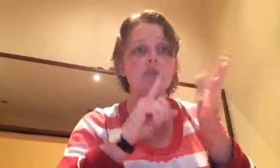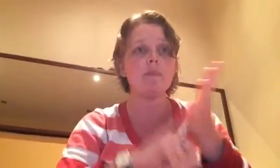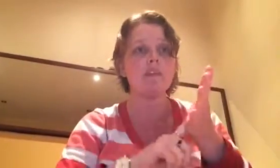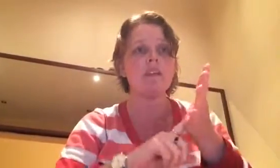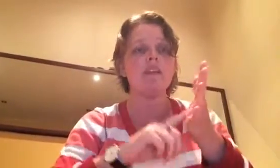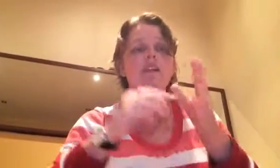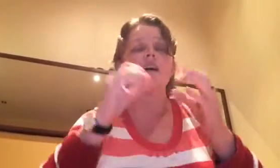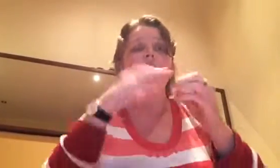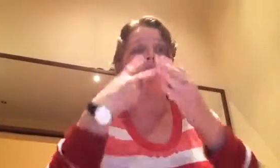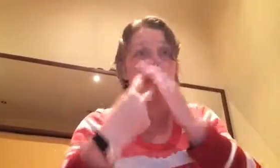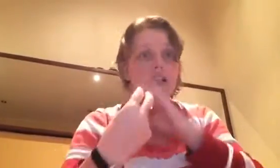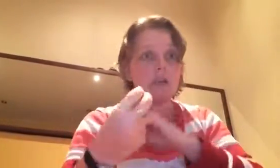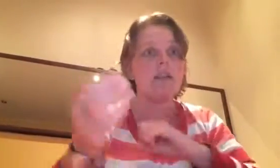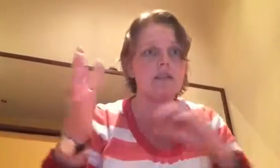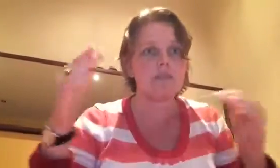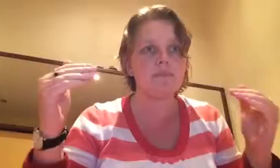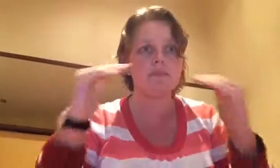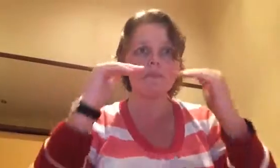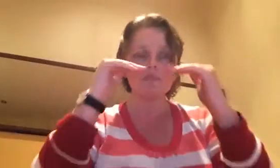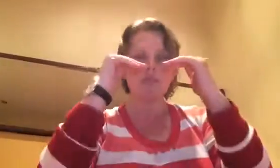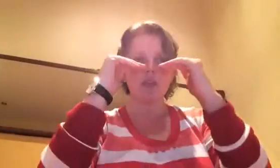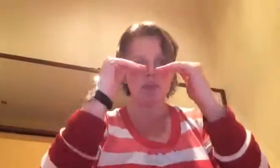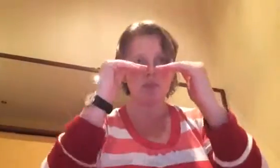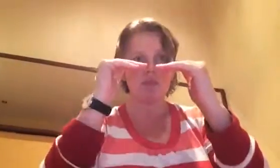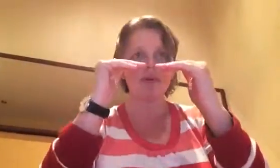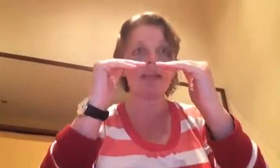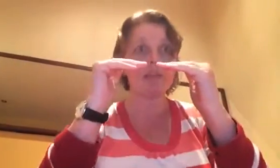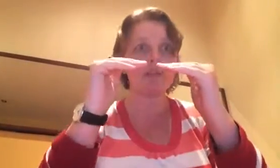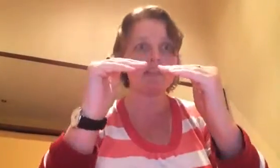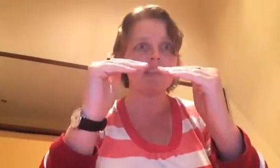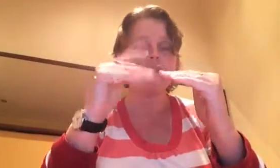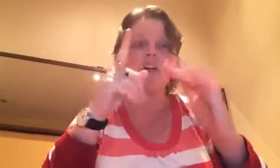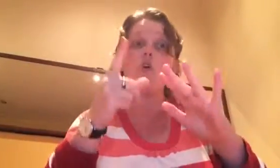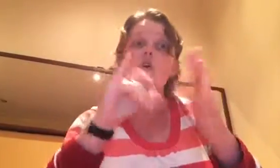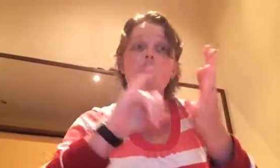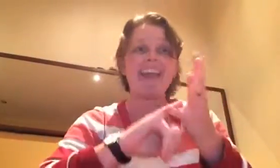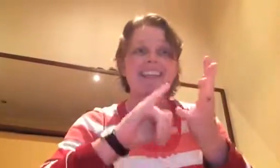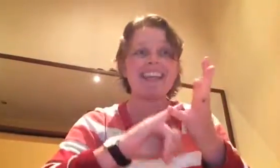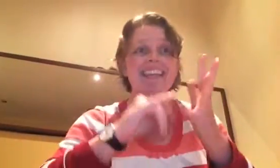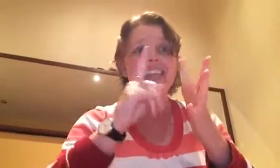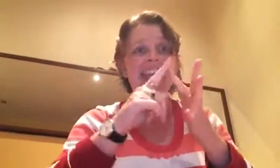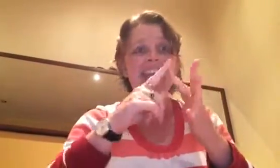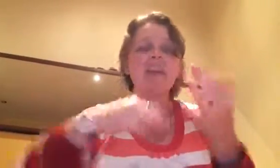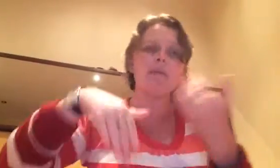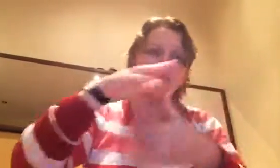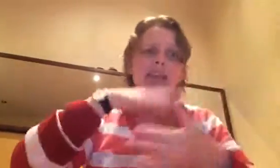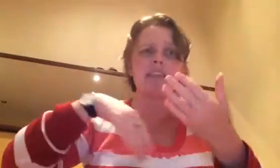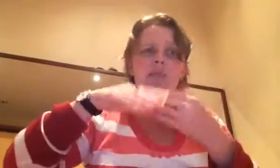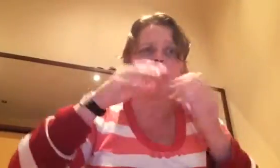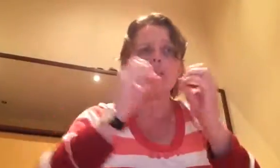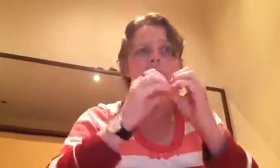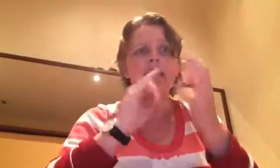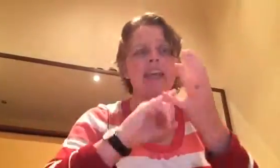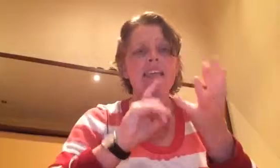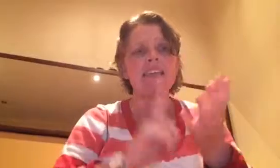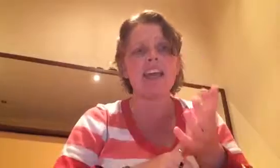bimodal bilingualism. Bimodal bilingualism, or SSE mixed with